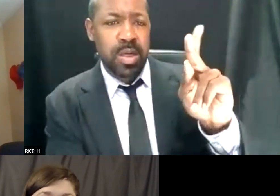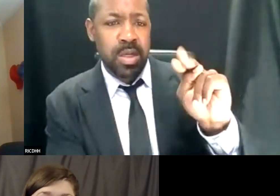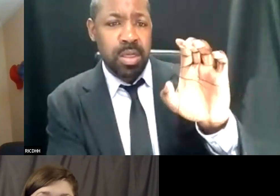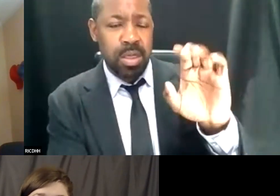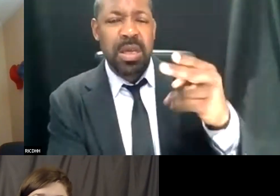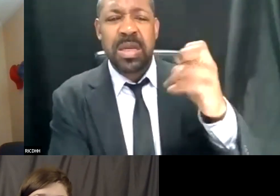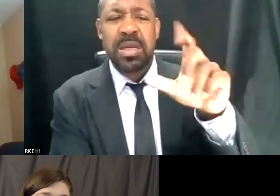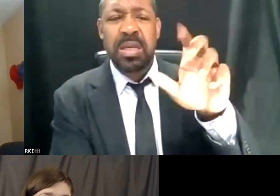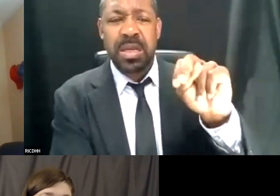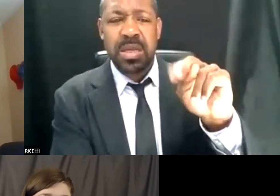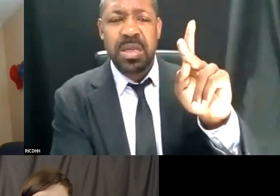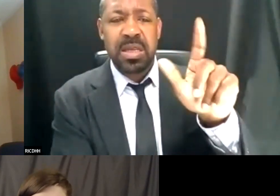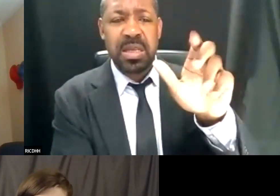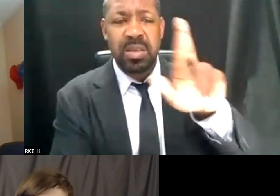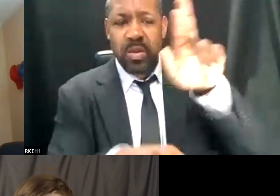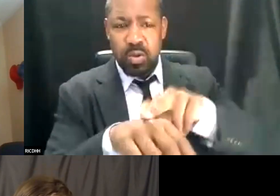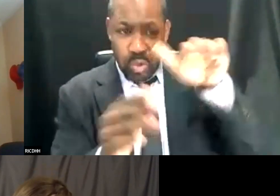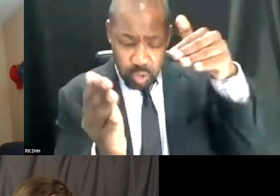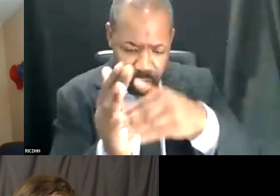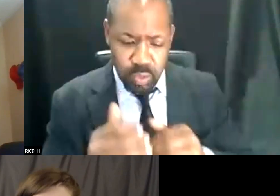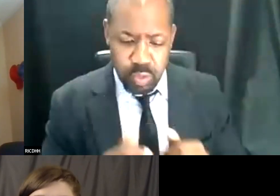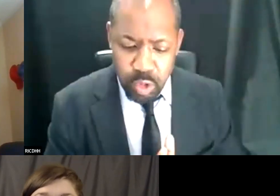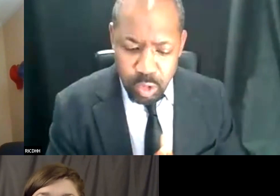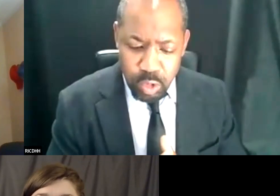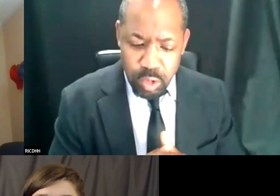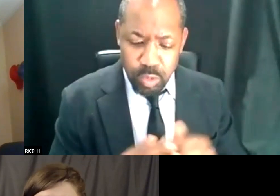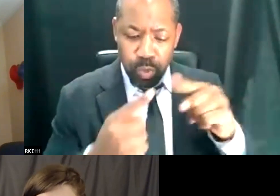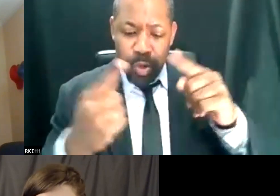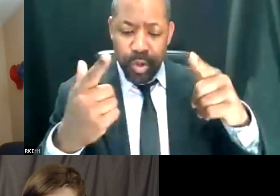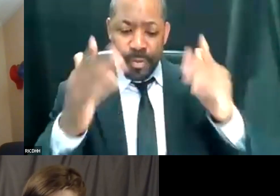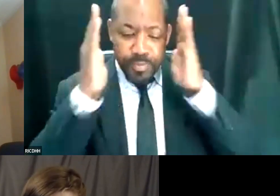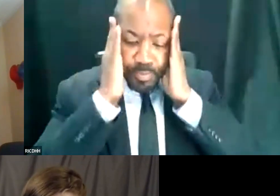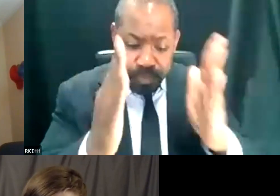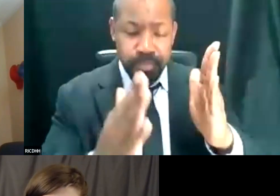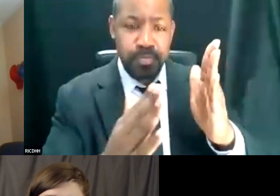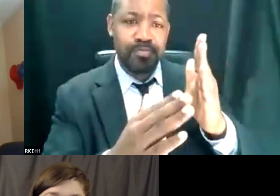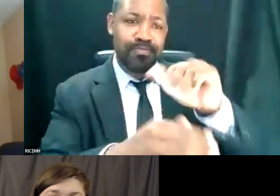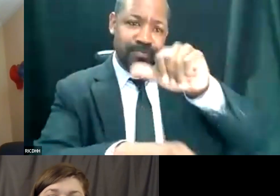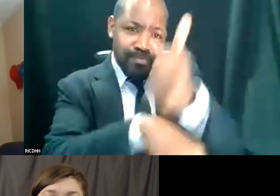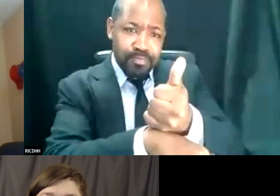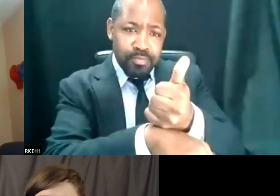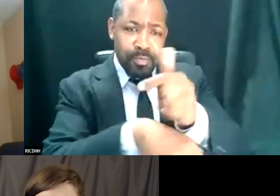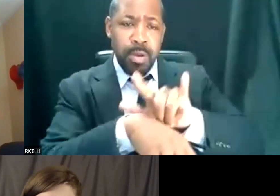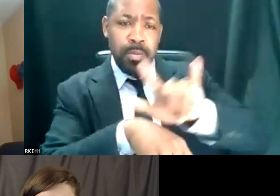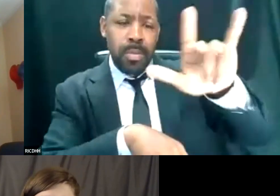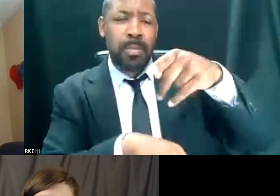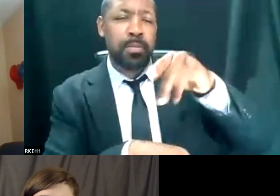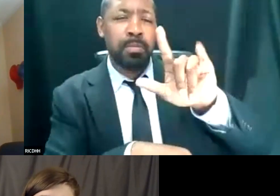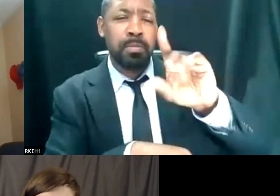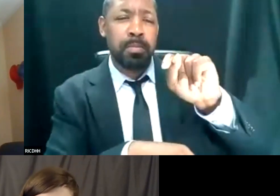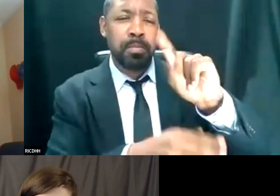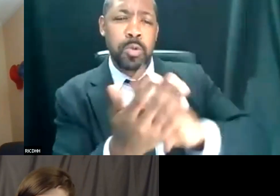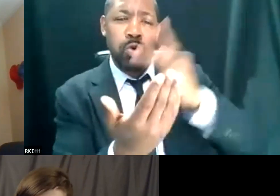All right, so I am working with the Resource Center to focus